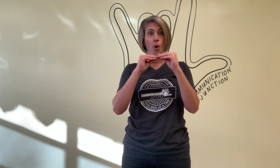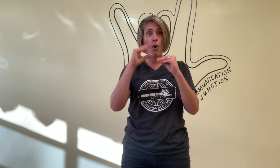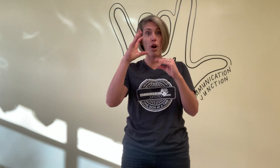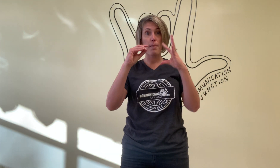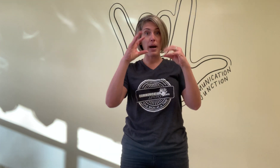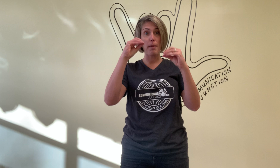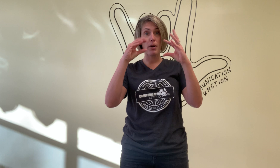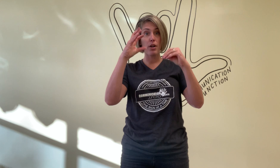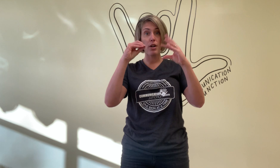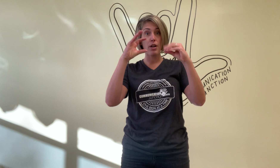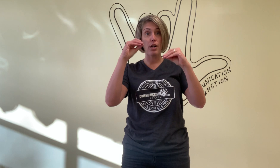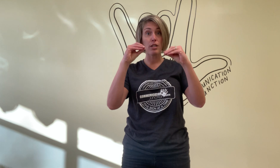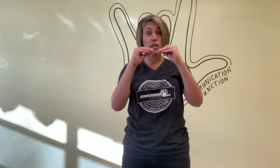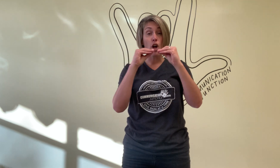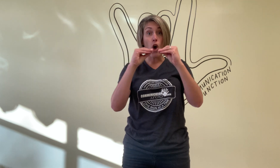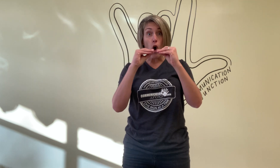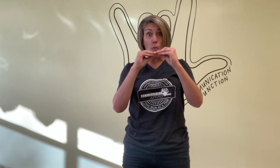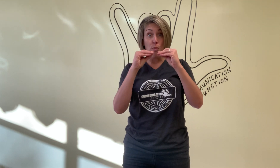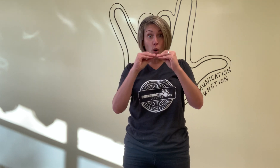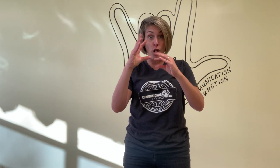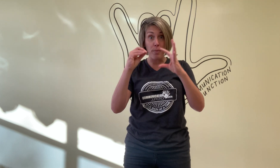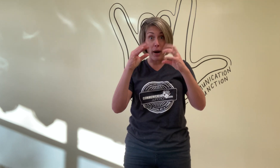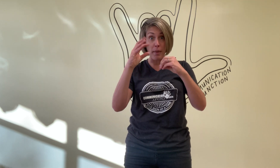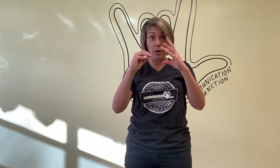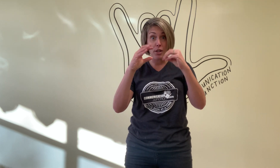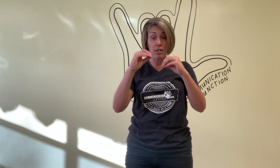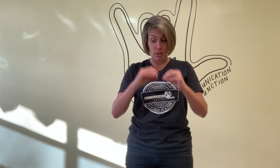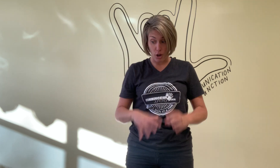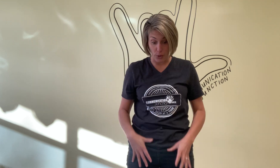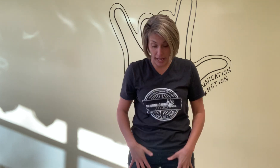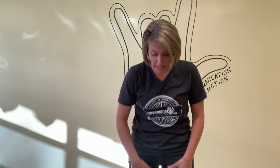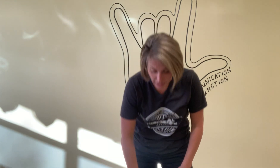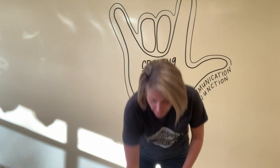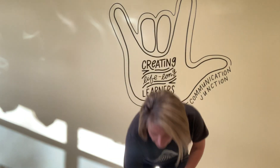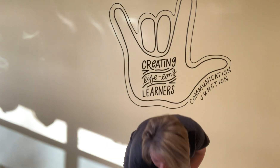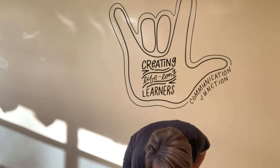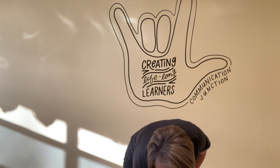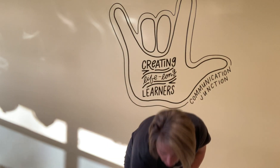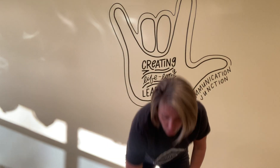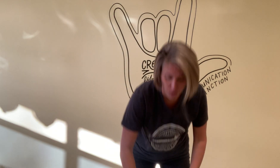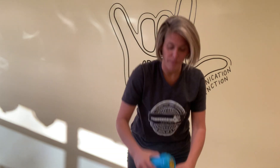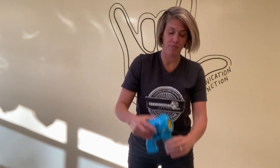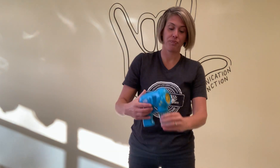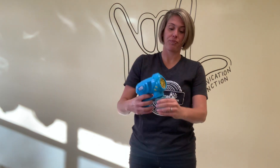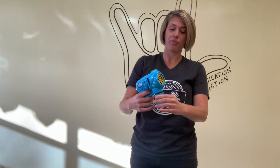more bubbles? More bubbles? Okay, here we go.